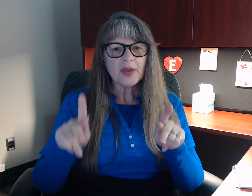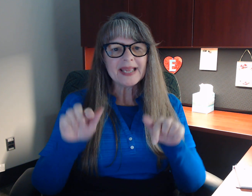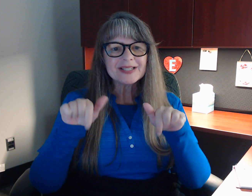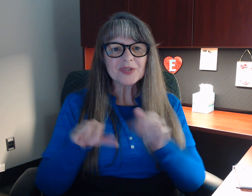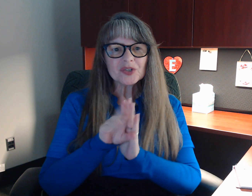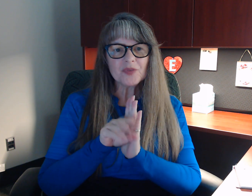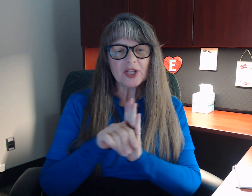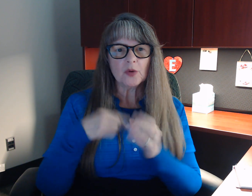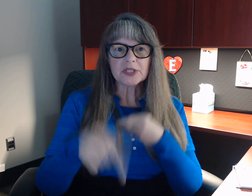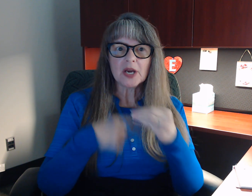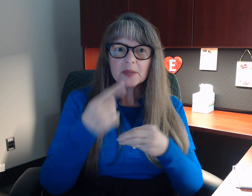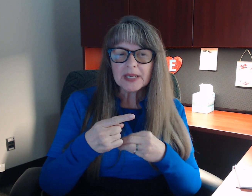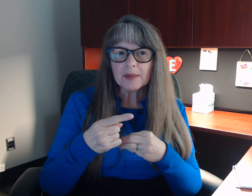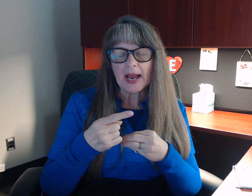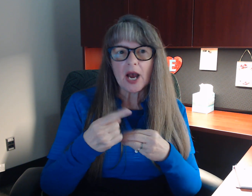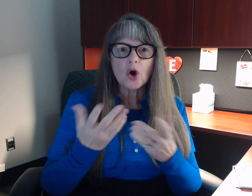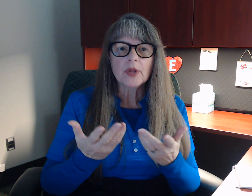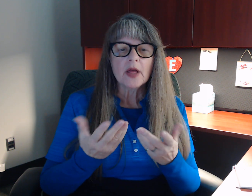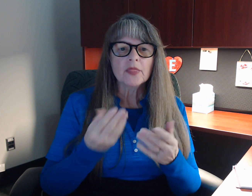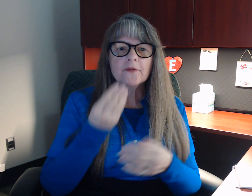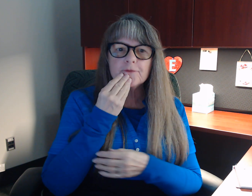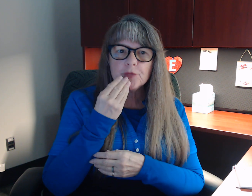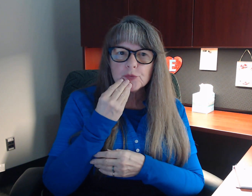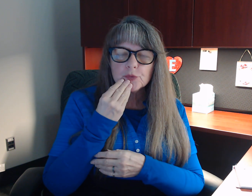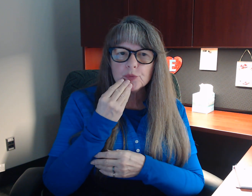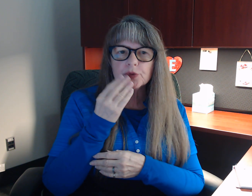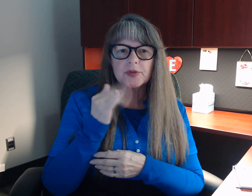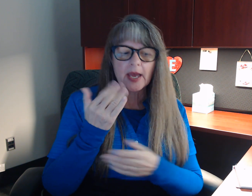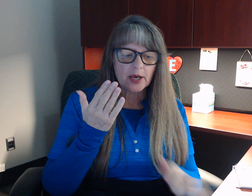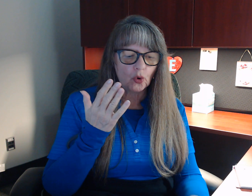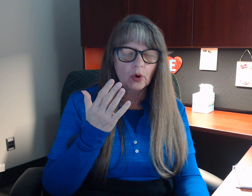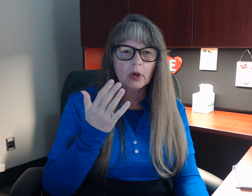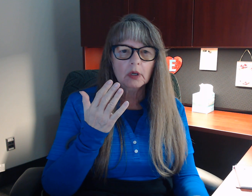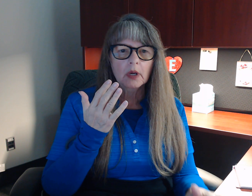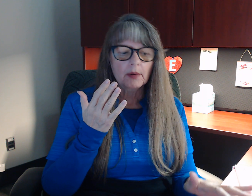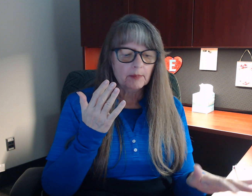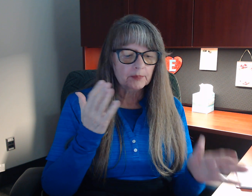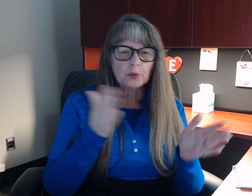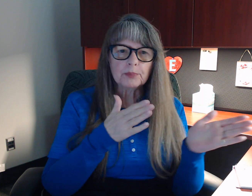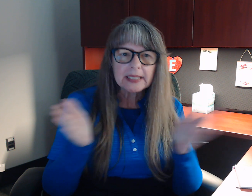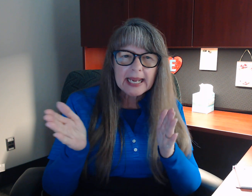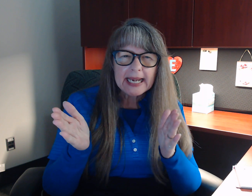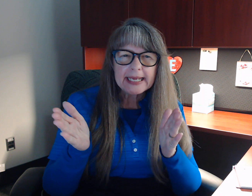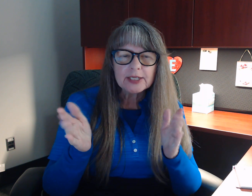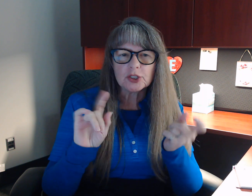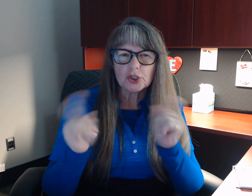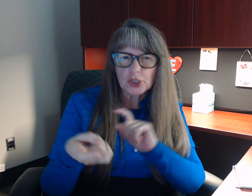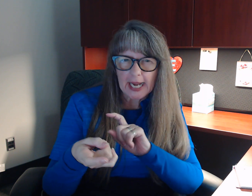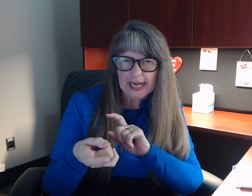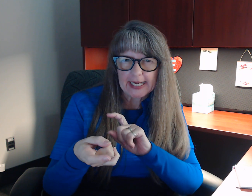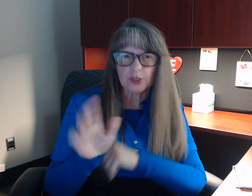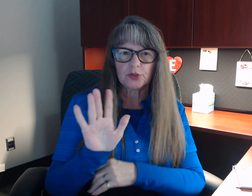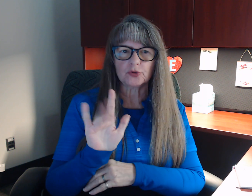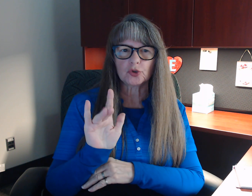Okay, so this video is going to be about the foods that they're planning to change. There's